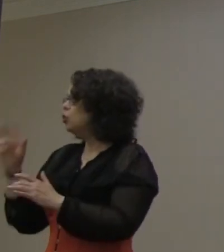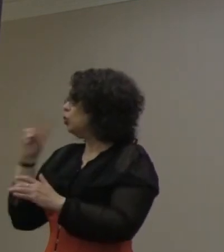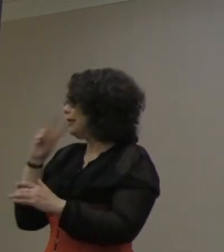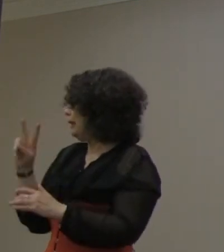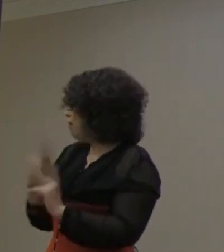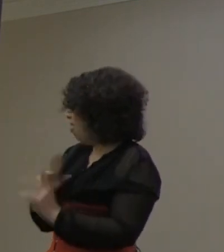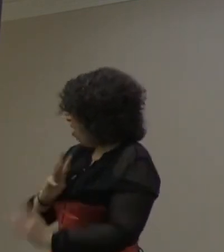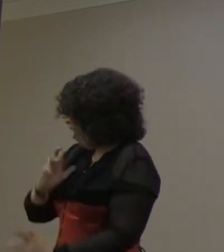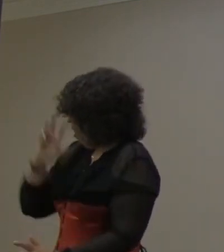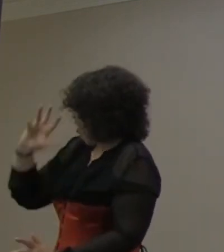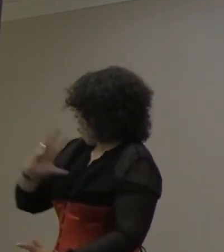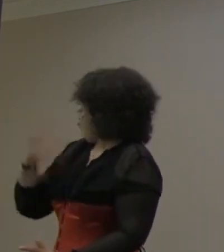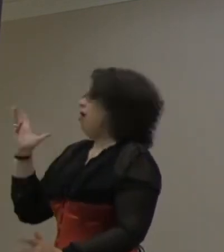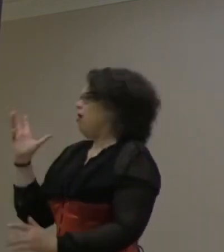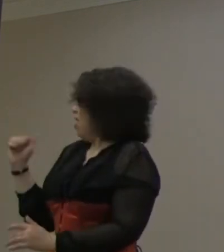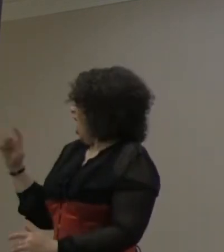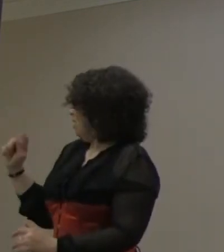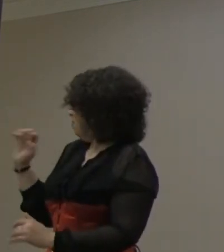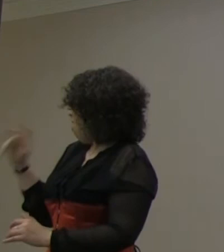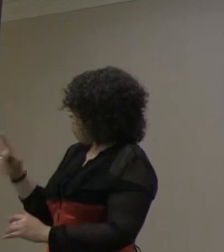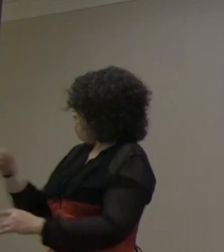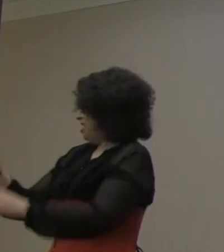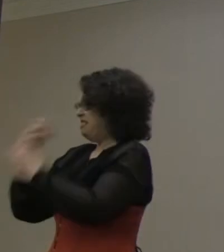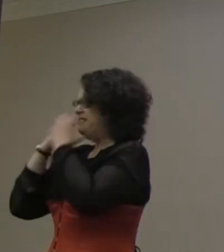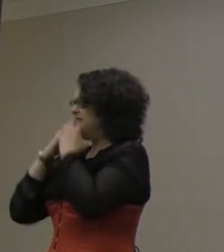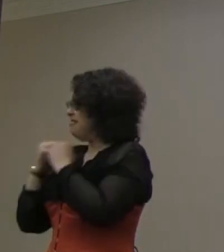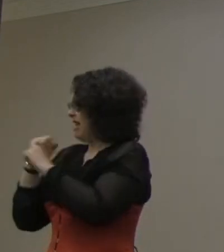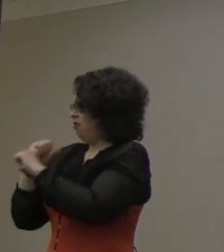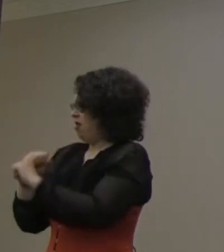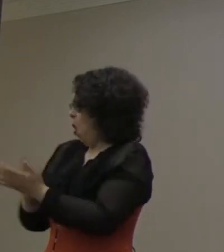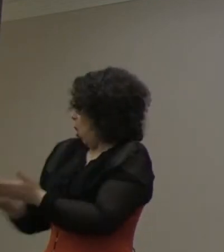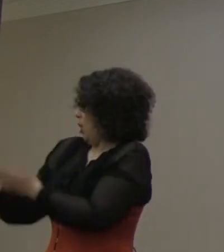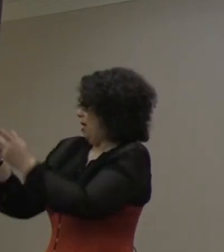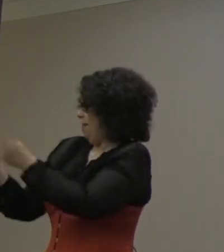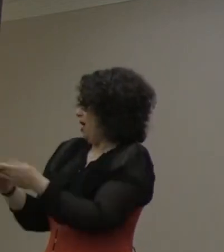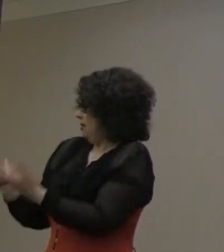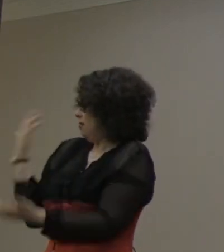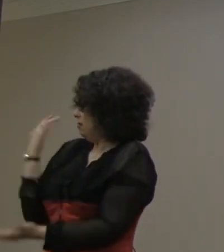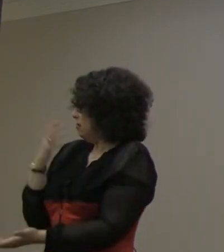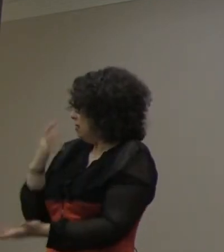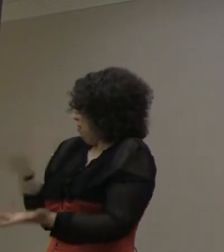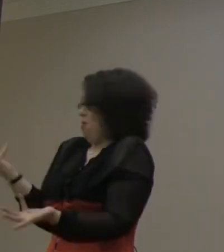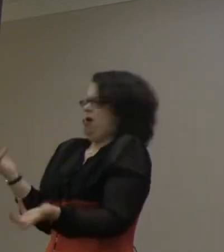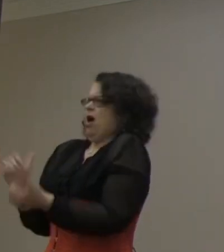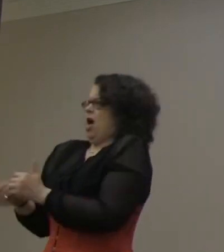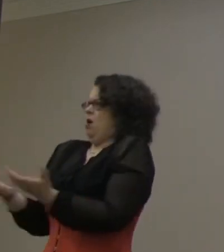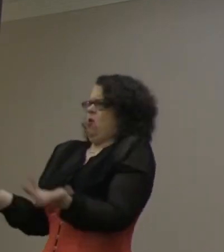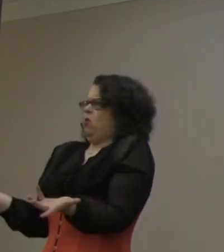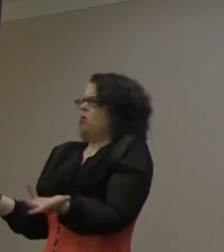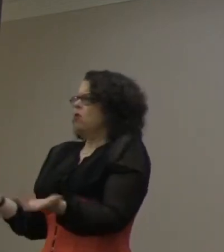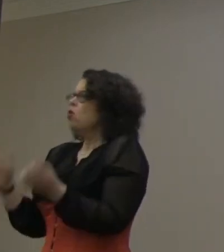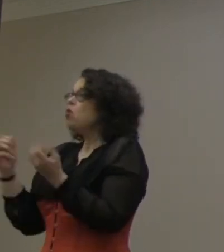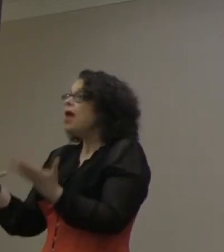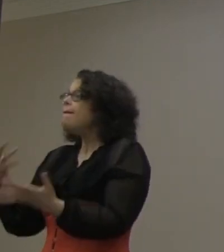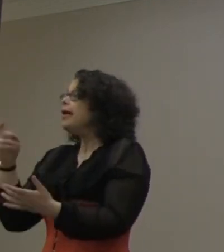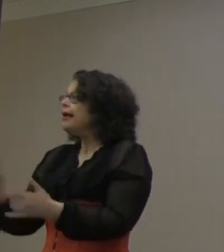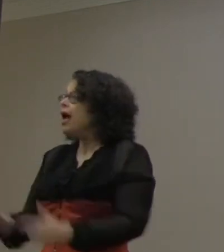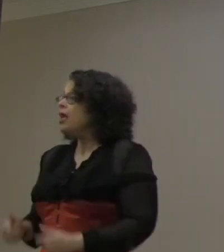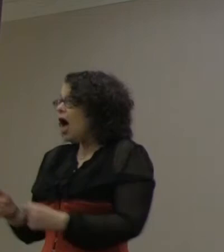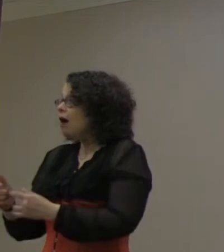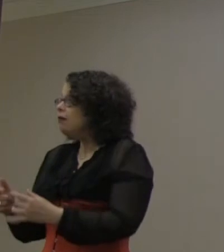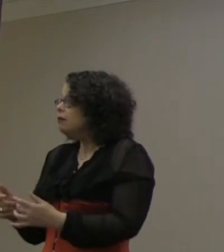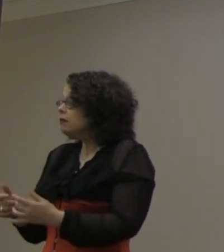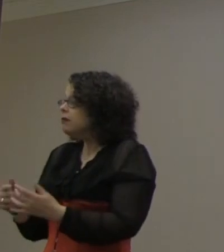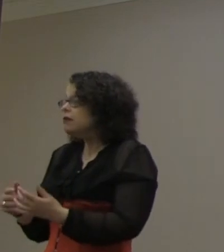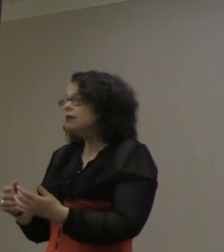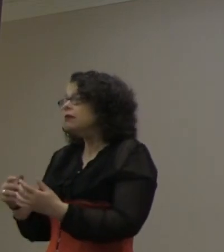UP's irreverence towards such a sacred institution. With that many gay lives on the line,